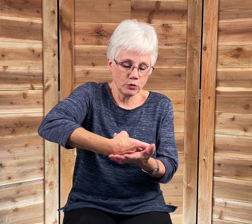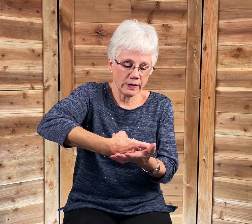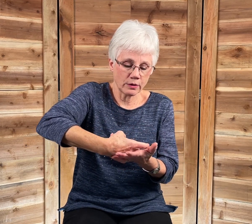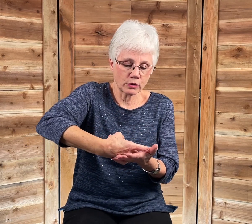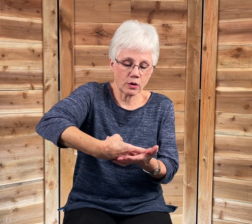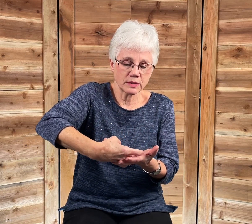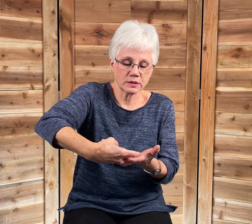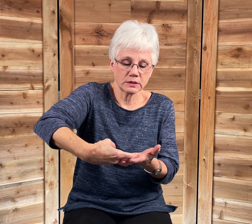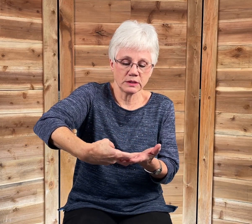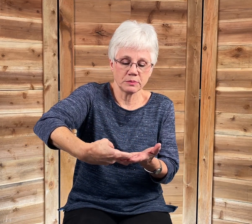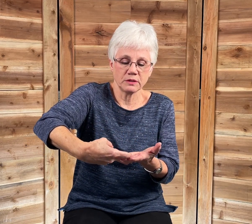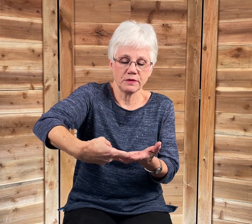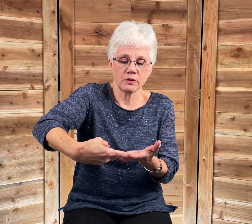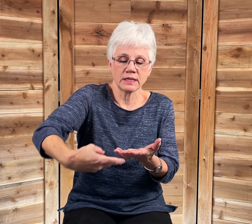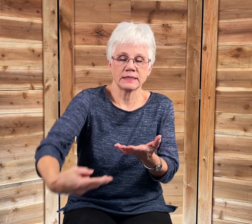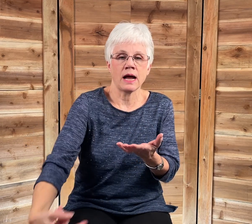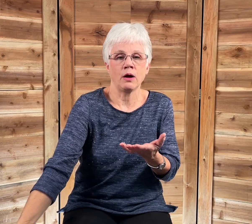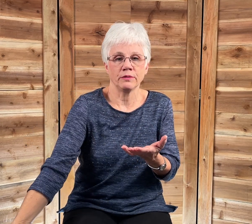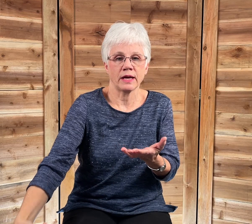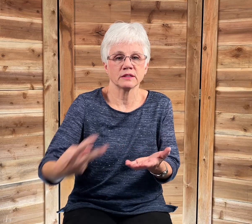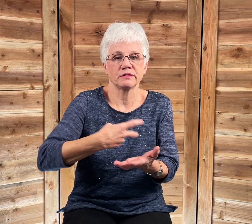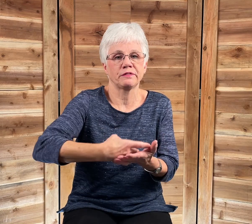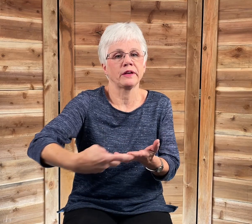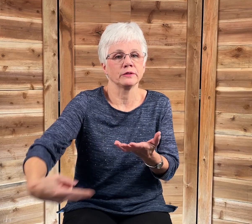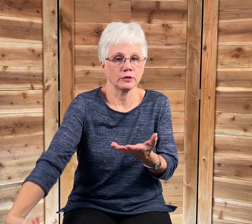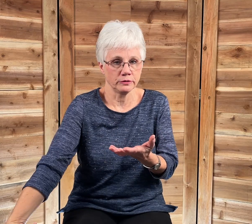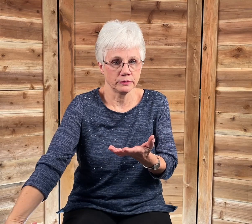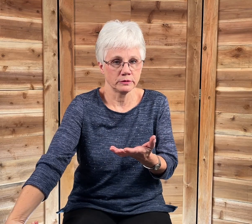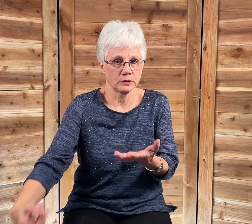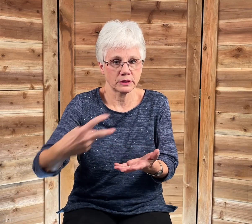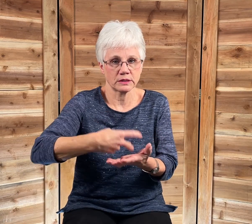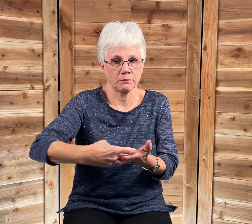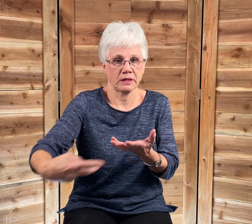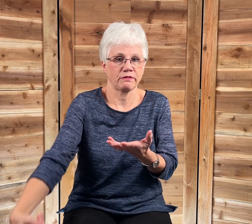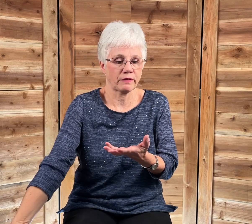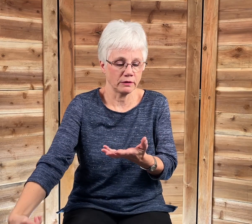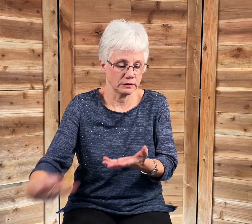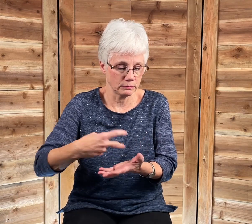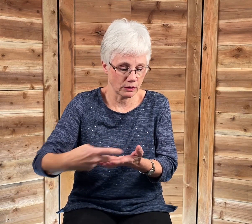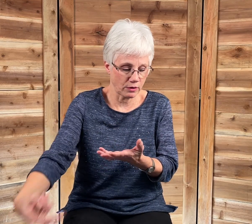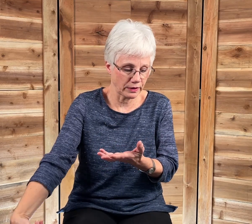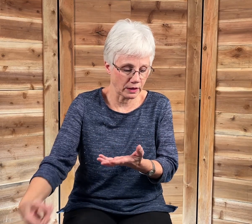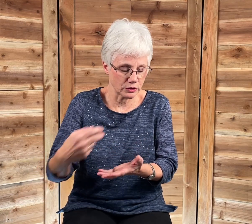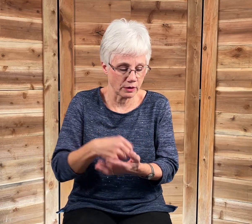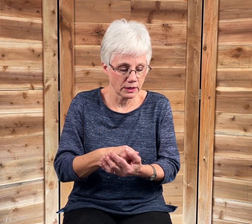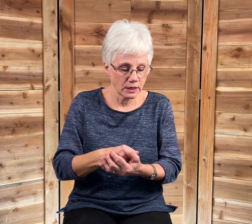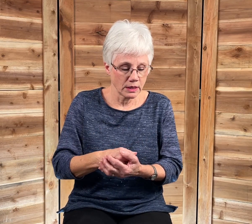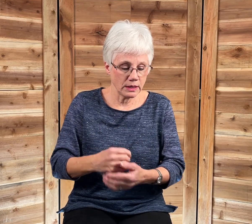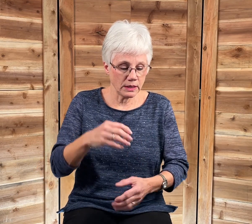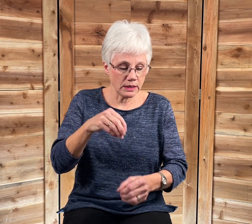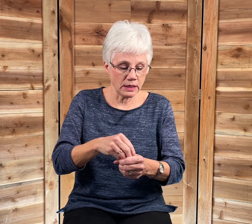and move it out across the tips of the finger and down. That's a failure. Looks like something failed and went off the edge